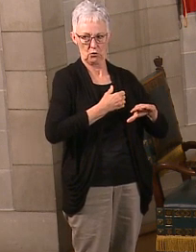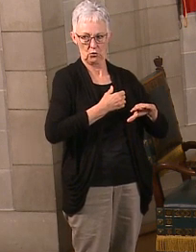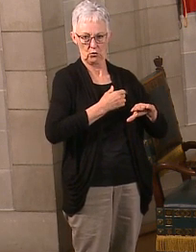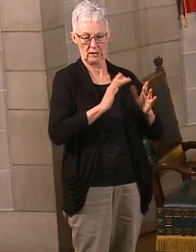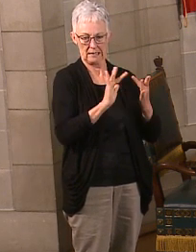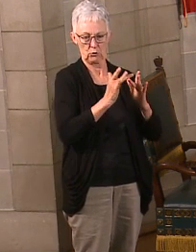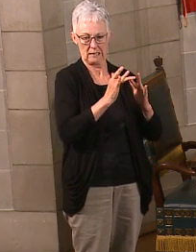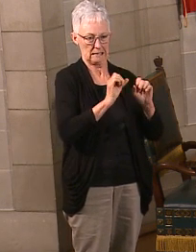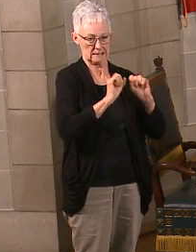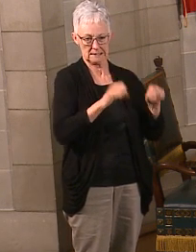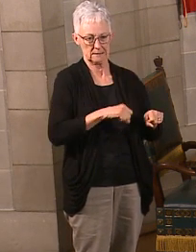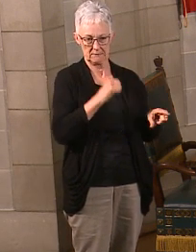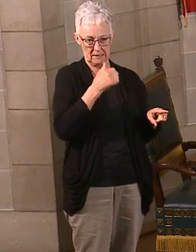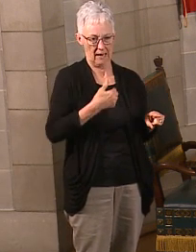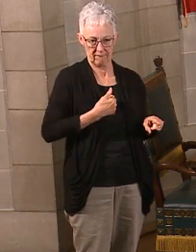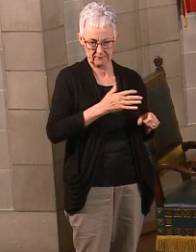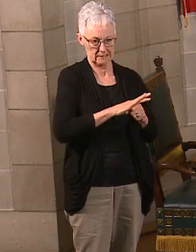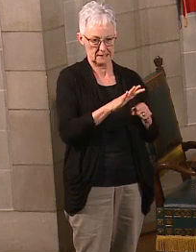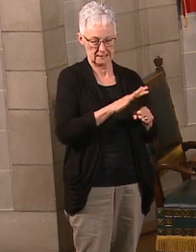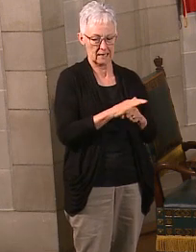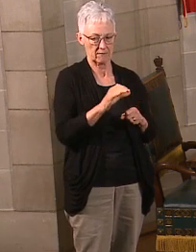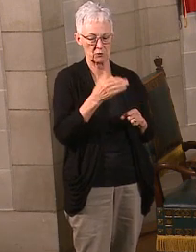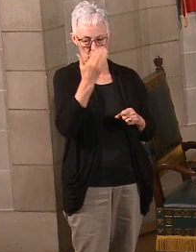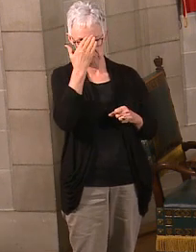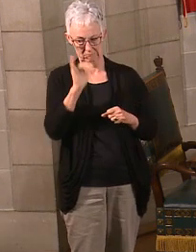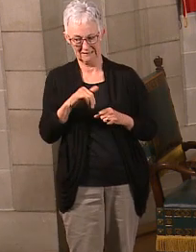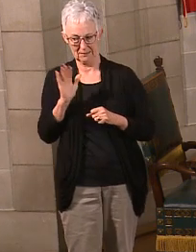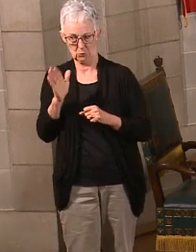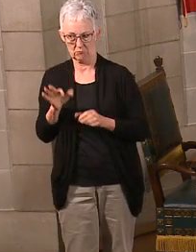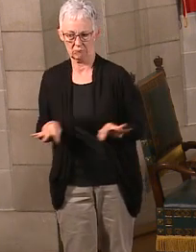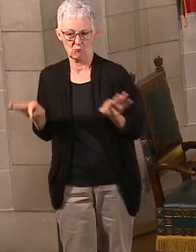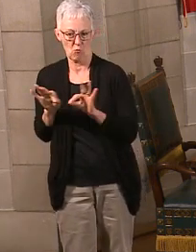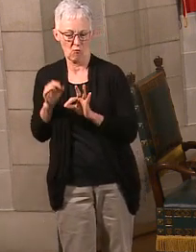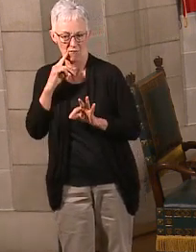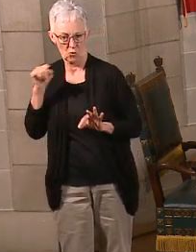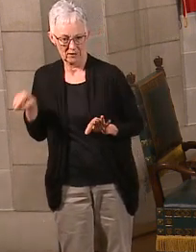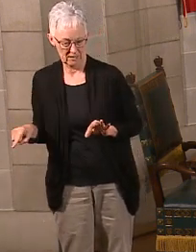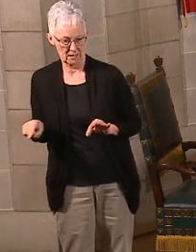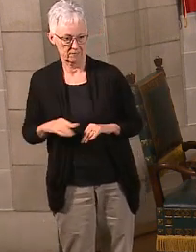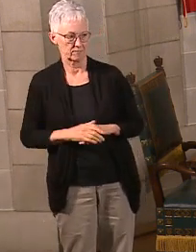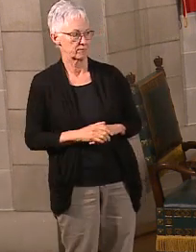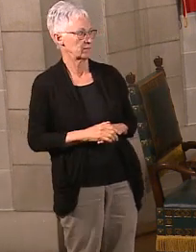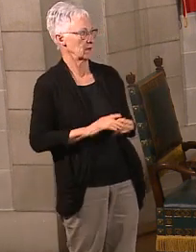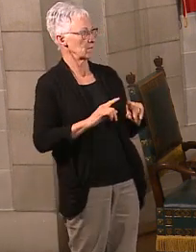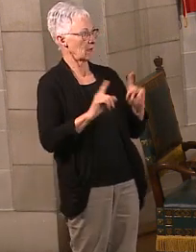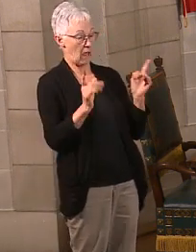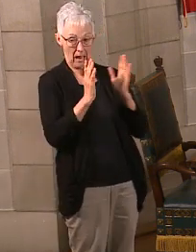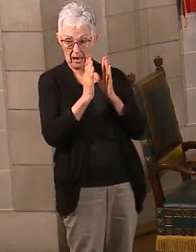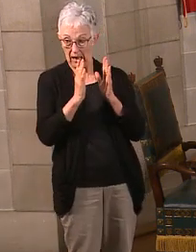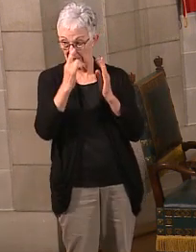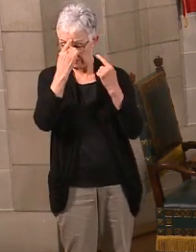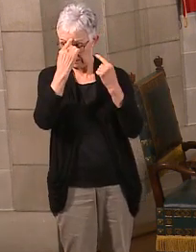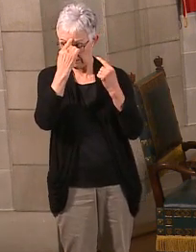I know that would be a really valuable addition. So think about this. We're all asked to quarantine in our